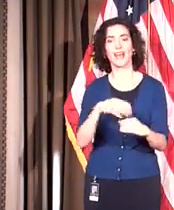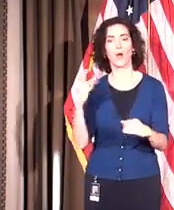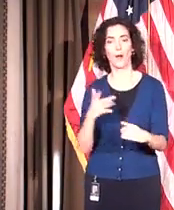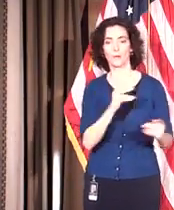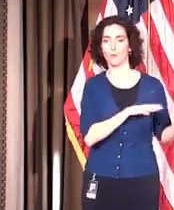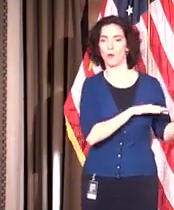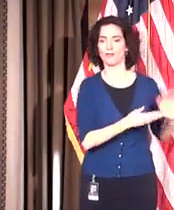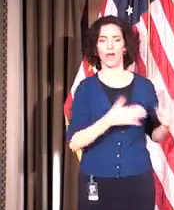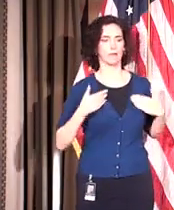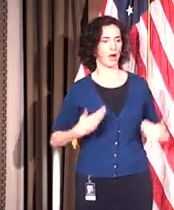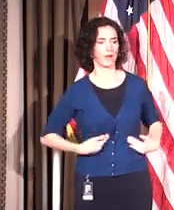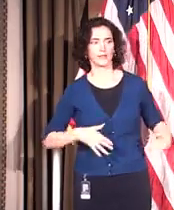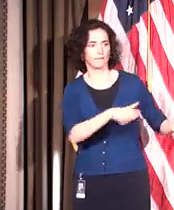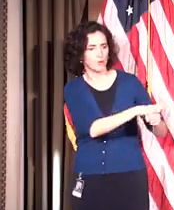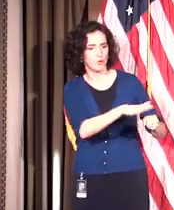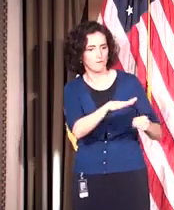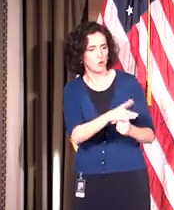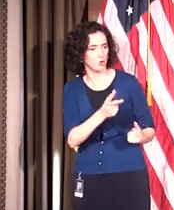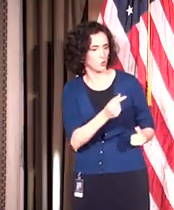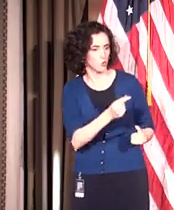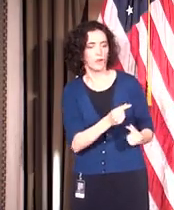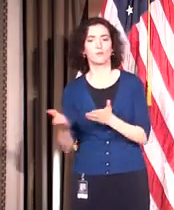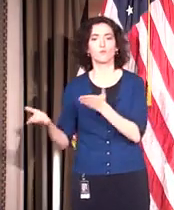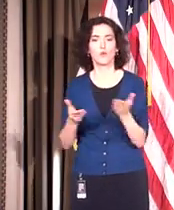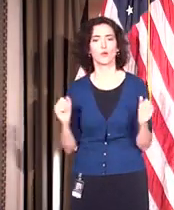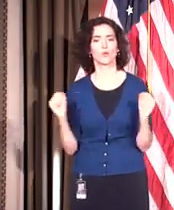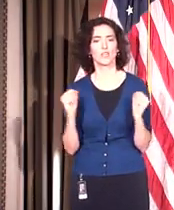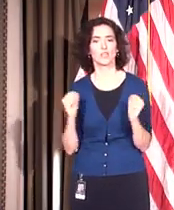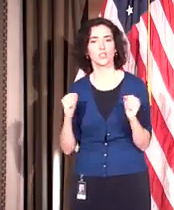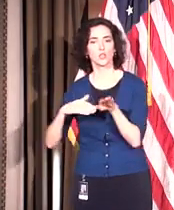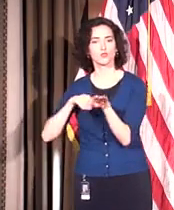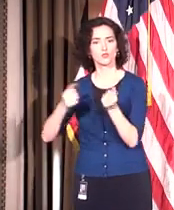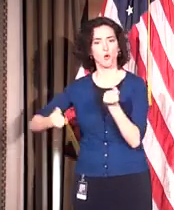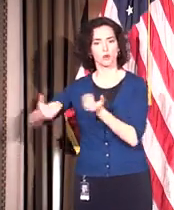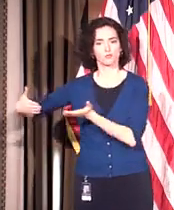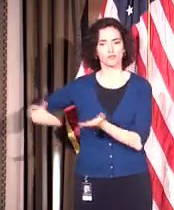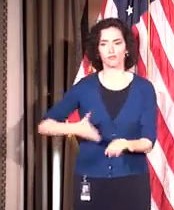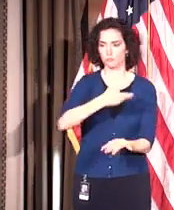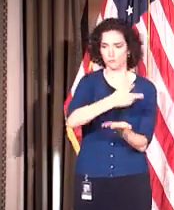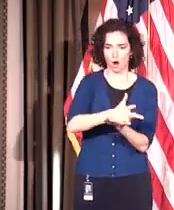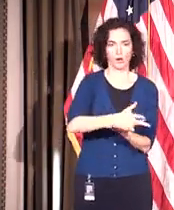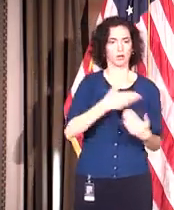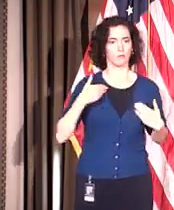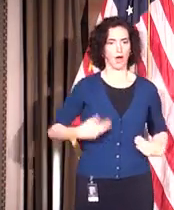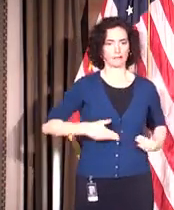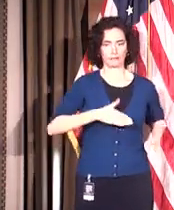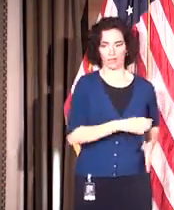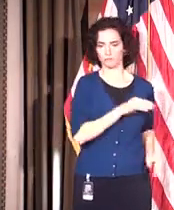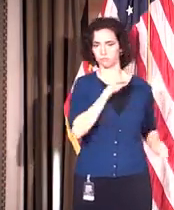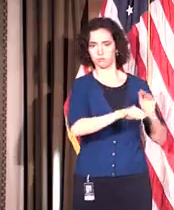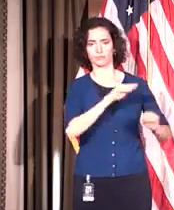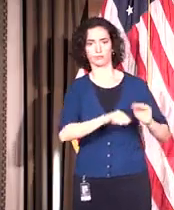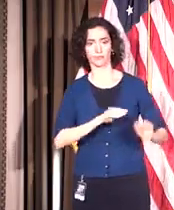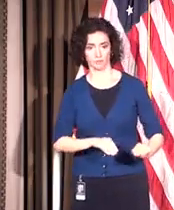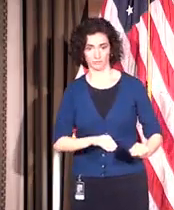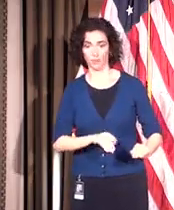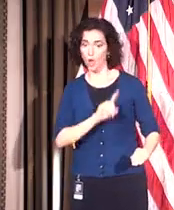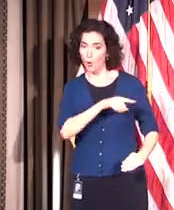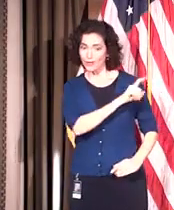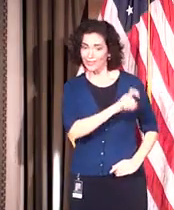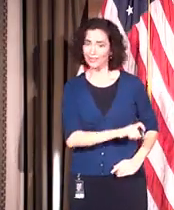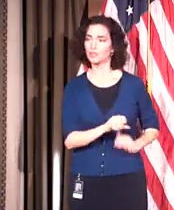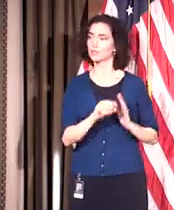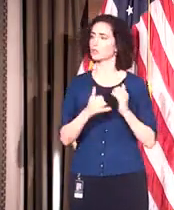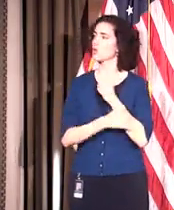bodies. And this continues across the country as the number of COVID cases surge. And whether you call this